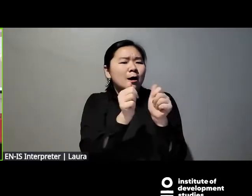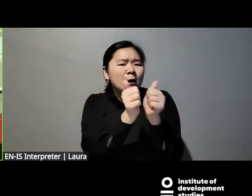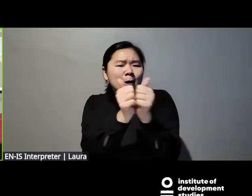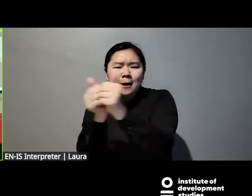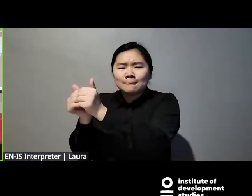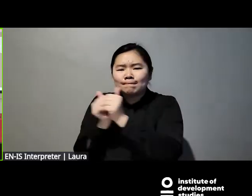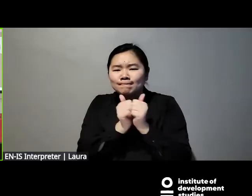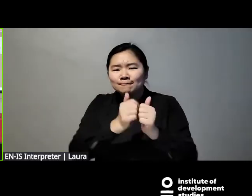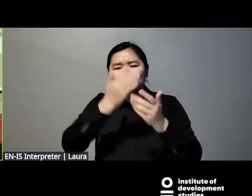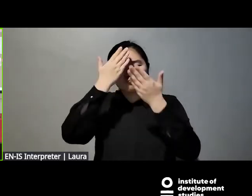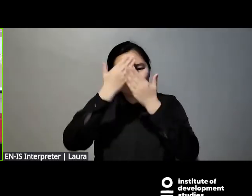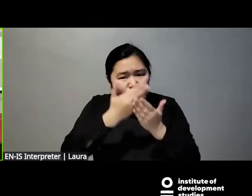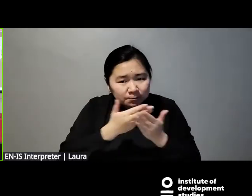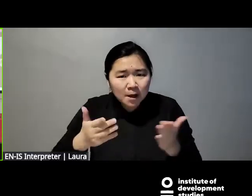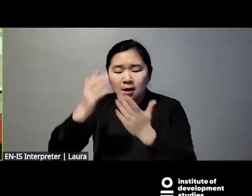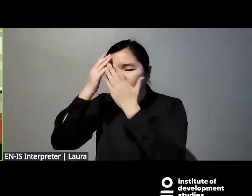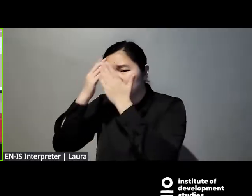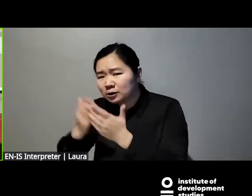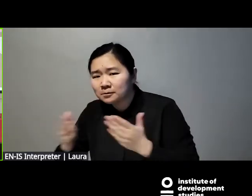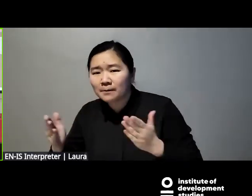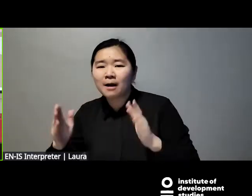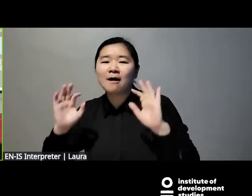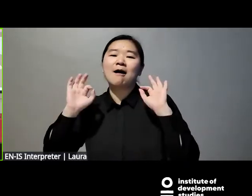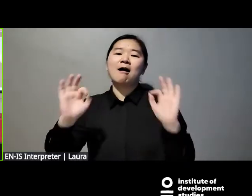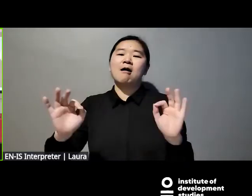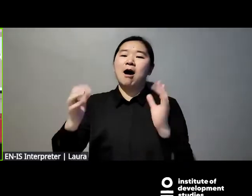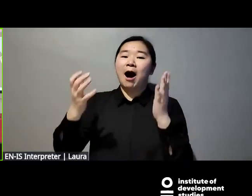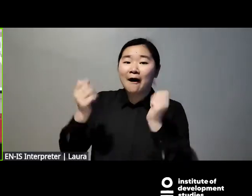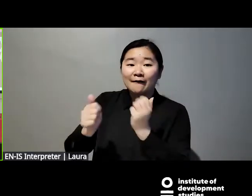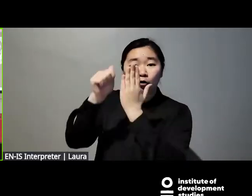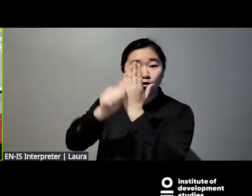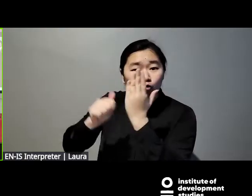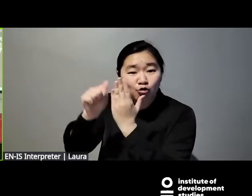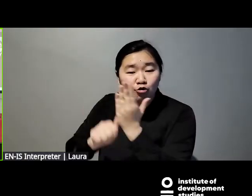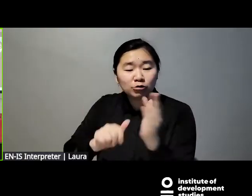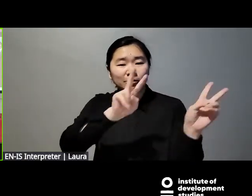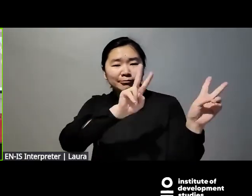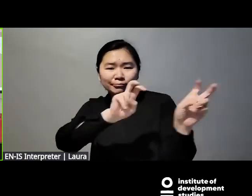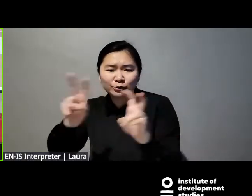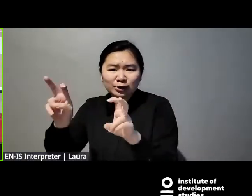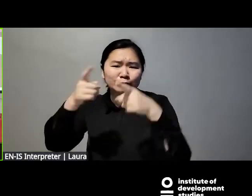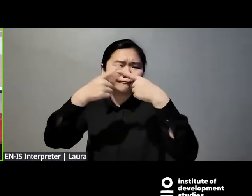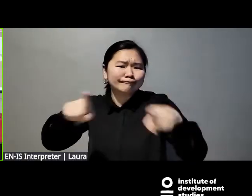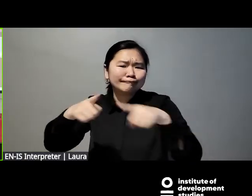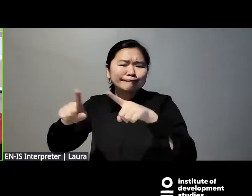taken forward to be used as we in future programmes, future